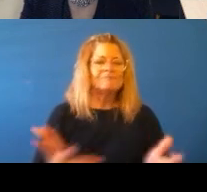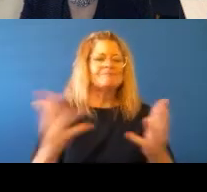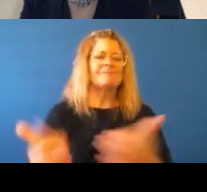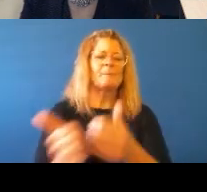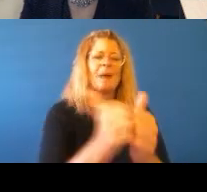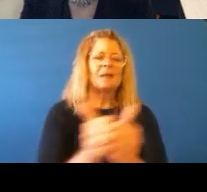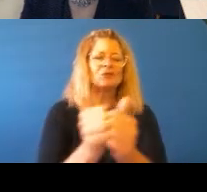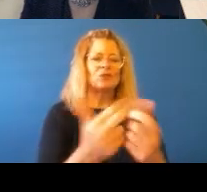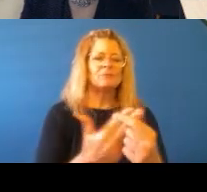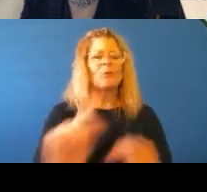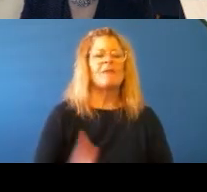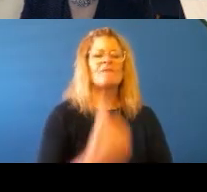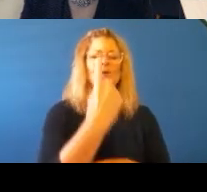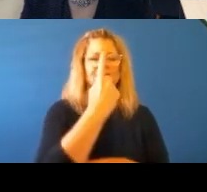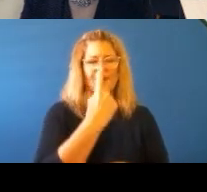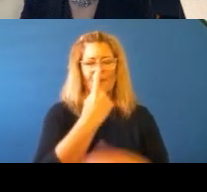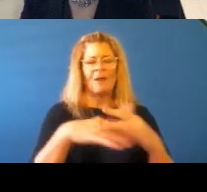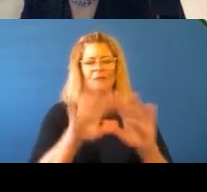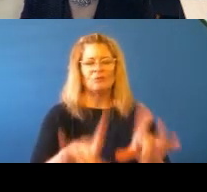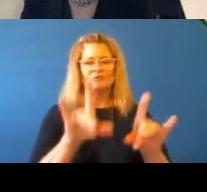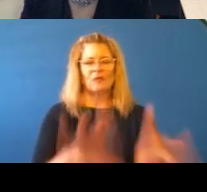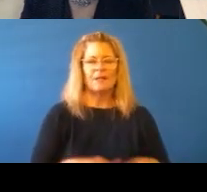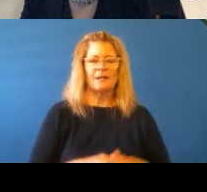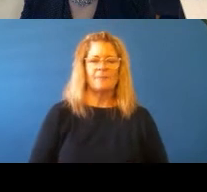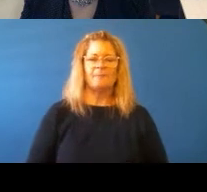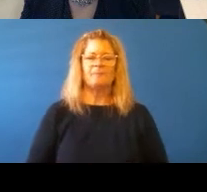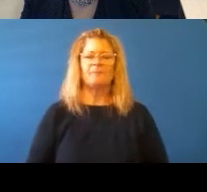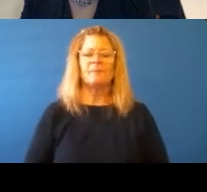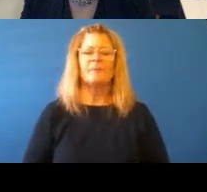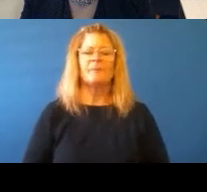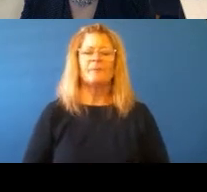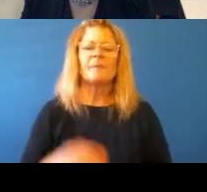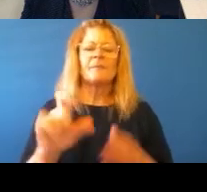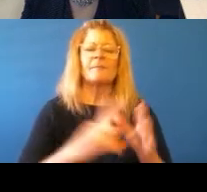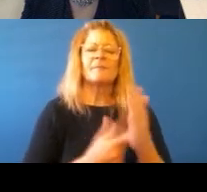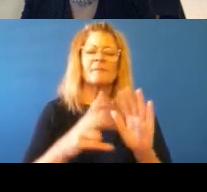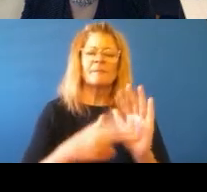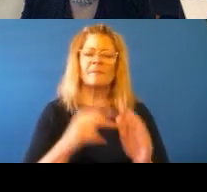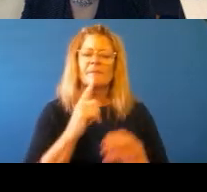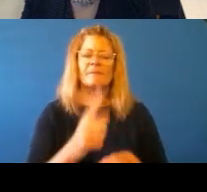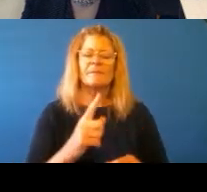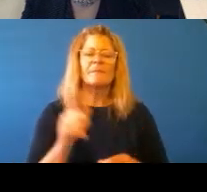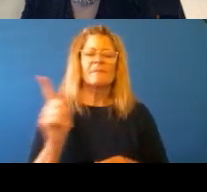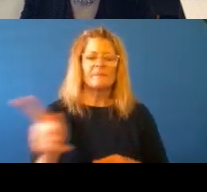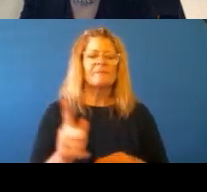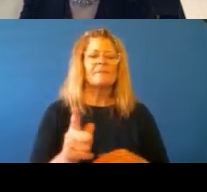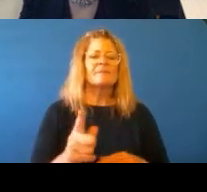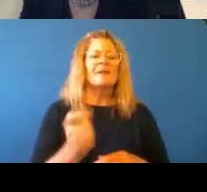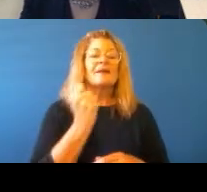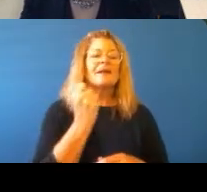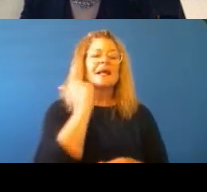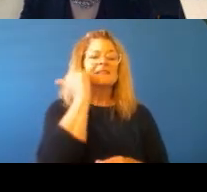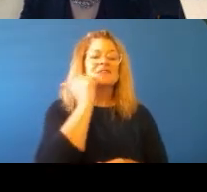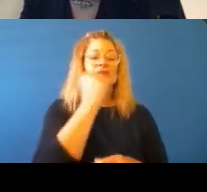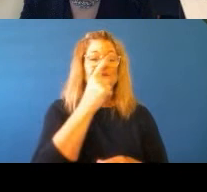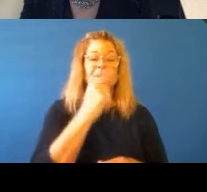one main message you'd like to go away with? One is just to remember that Indigenous peoples are resilient. We're still here in